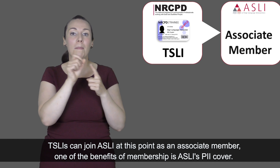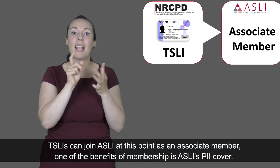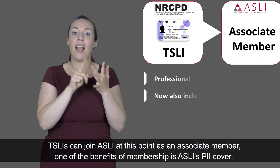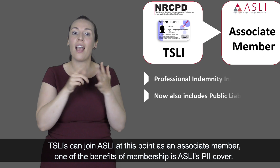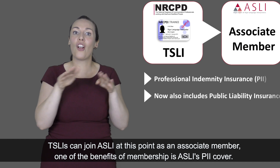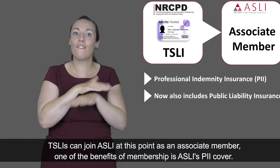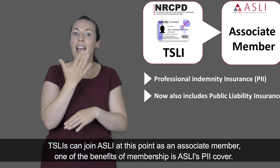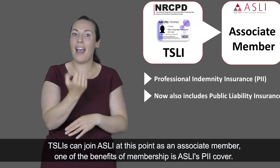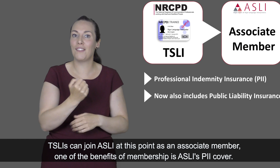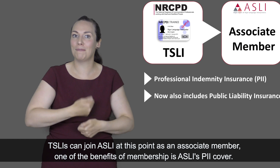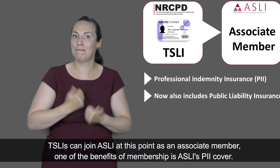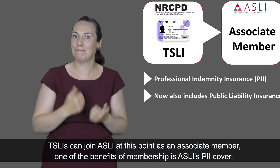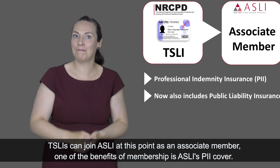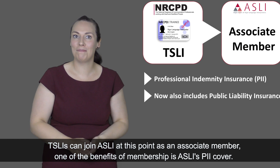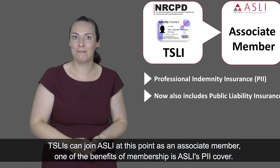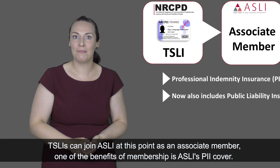is ASLI's PII cover.